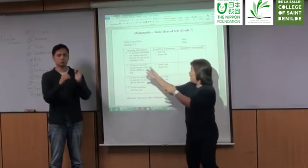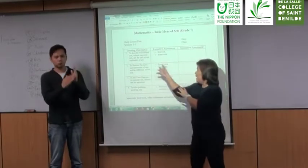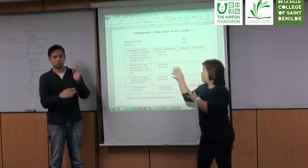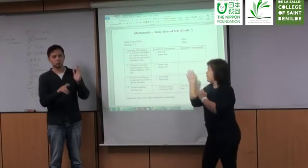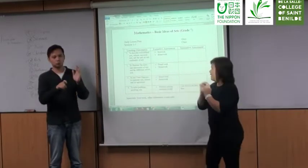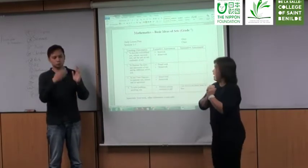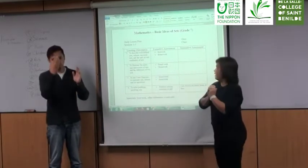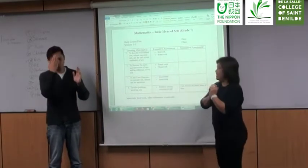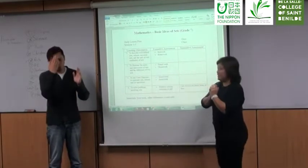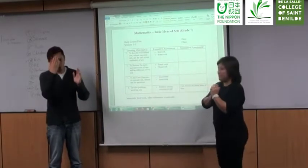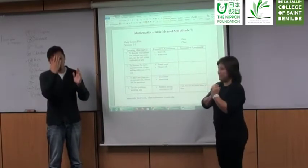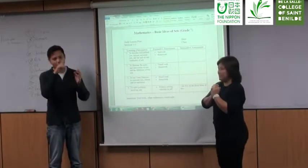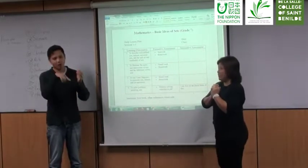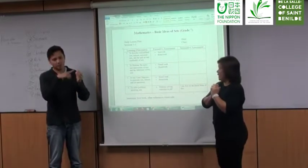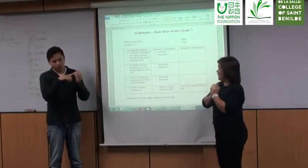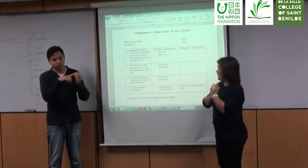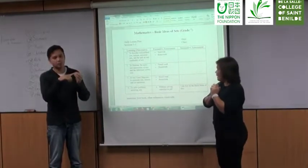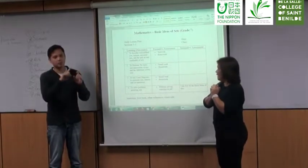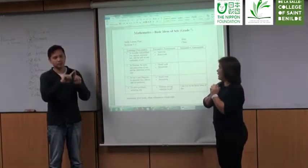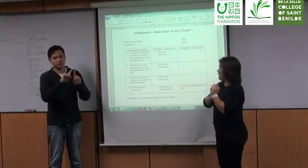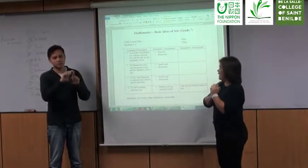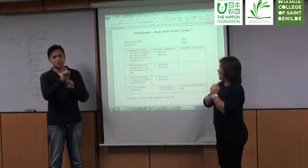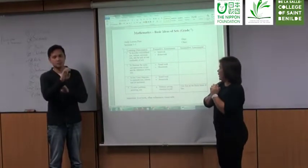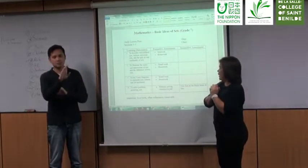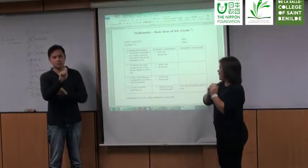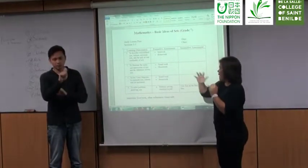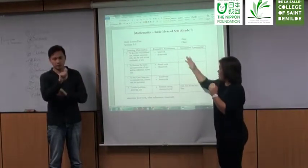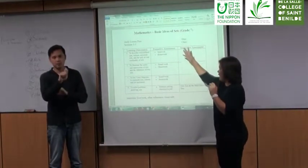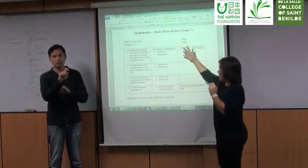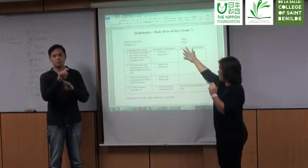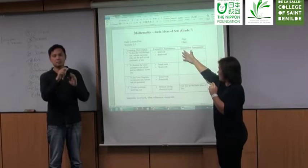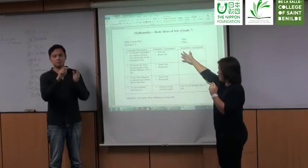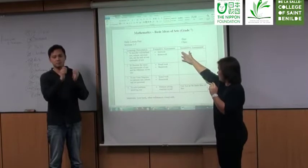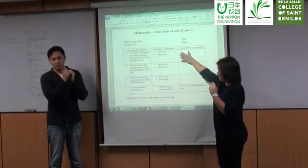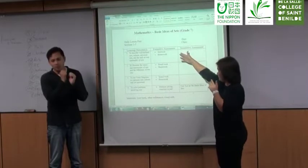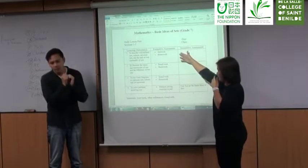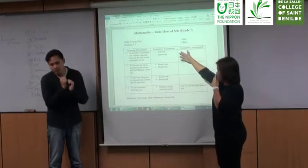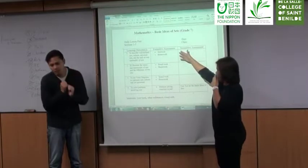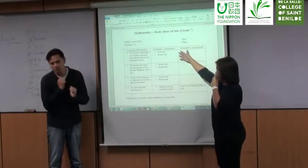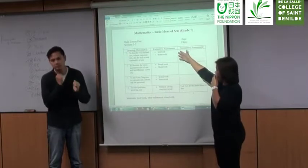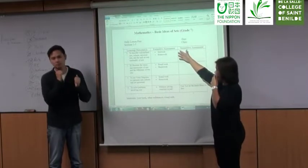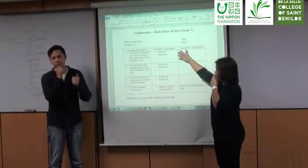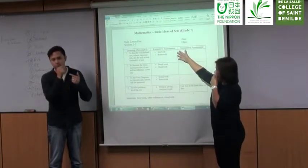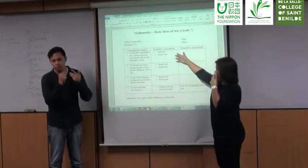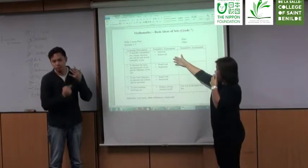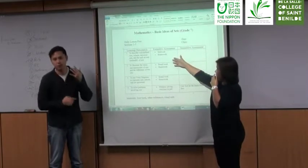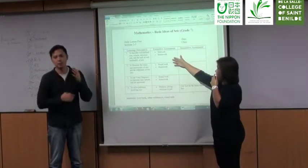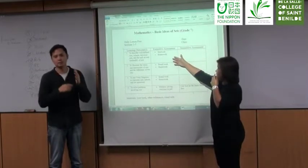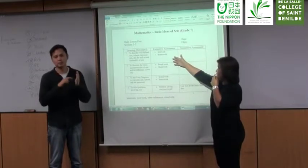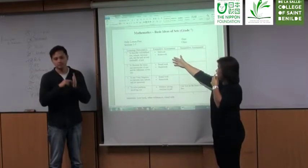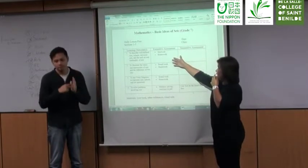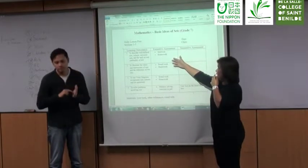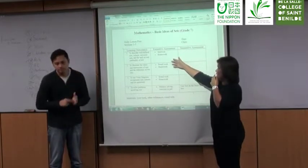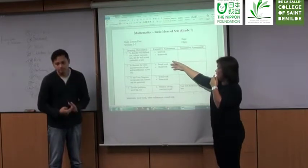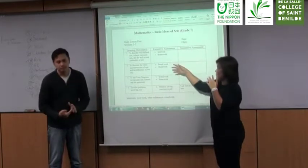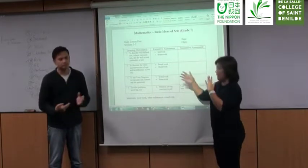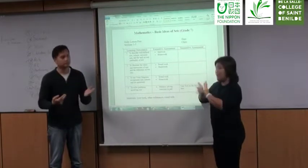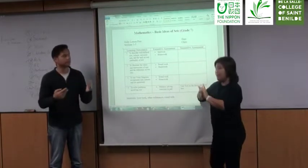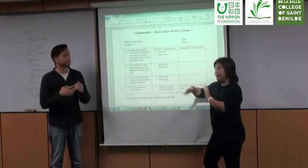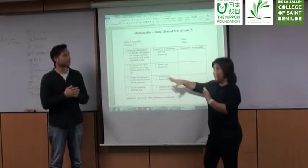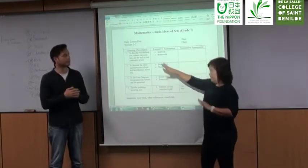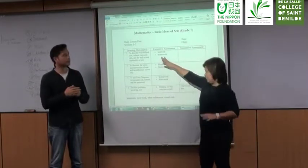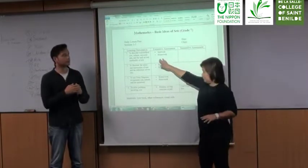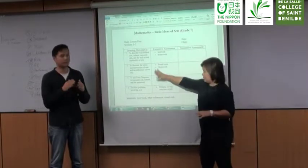subset, the set is one. Okay, and then this is the formative